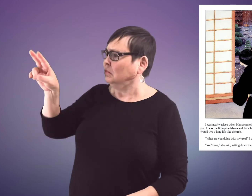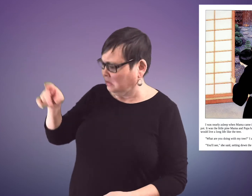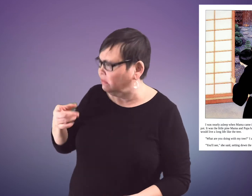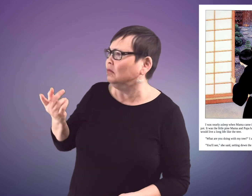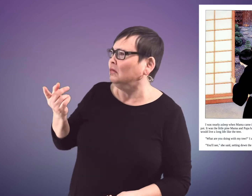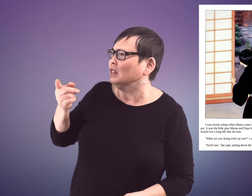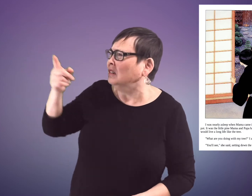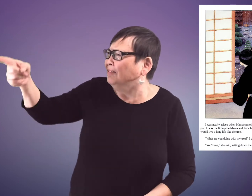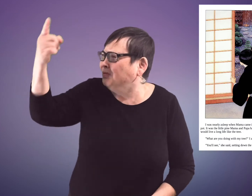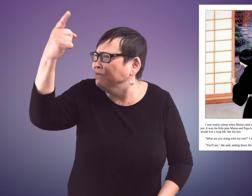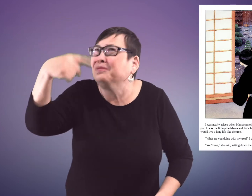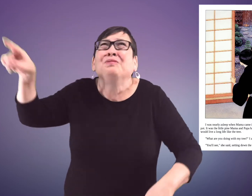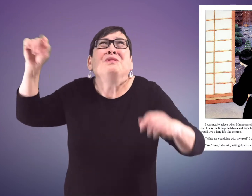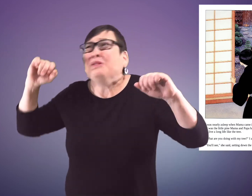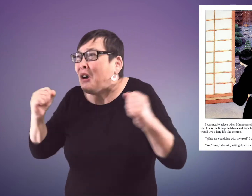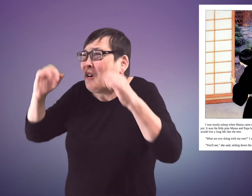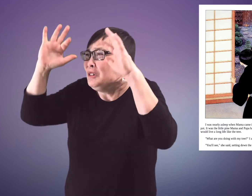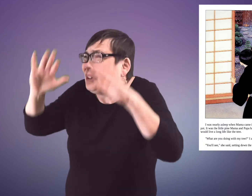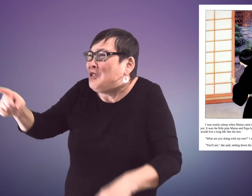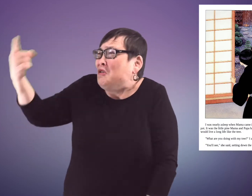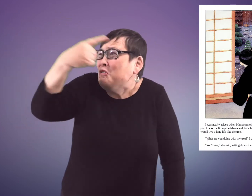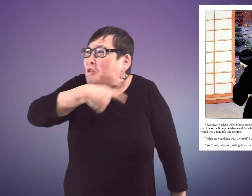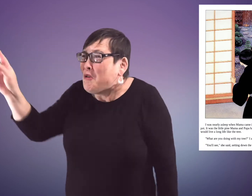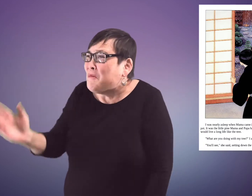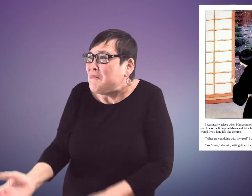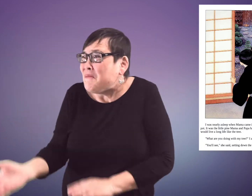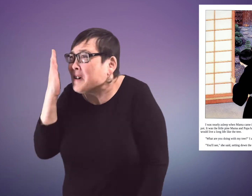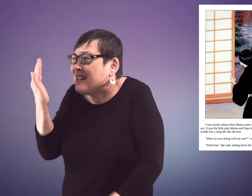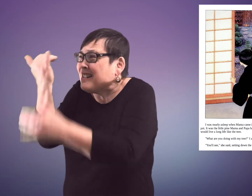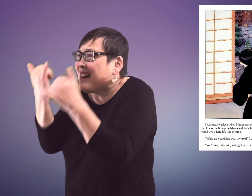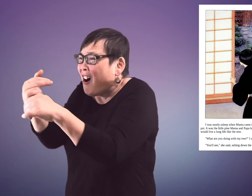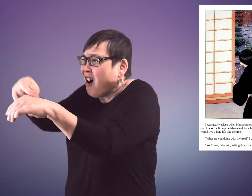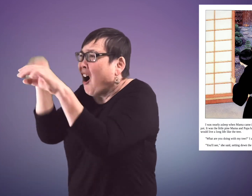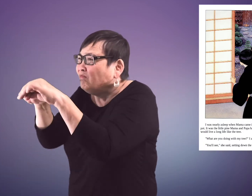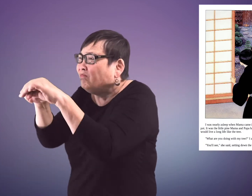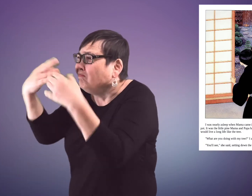Mama stopped and stared. "Close that window this moment and go straight to bed."